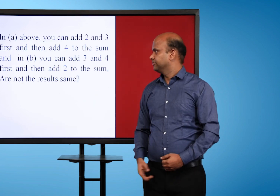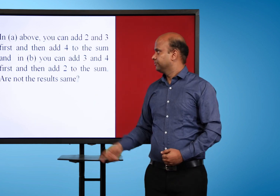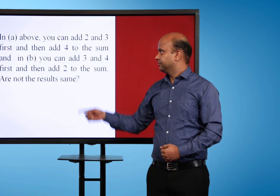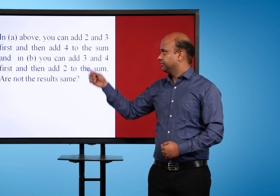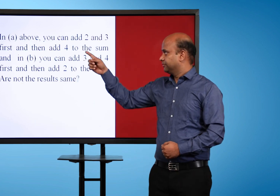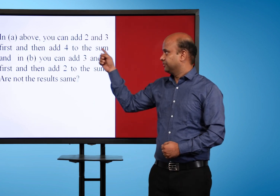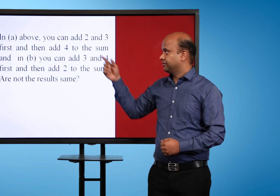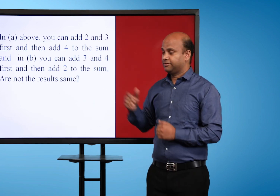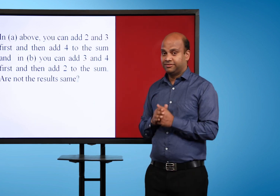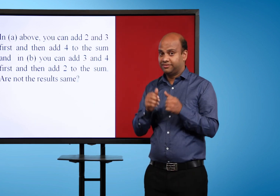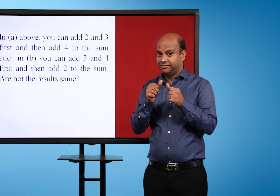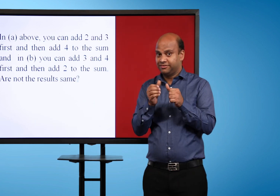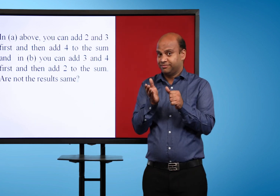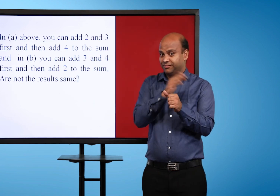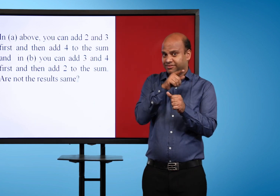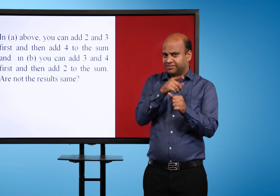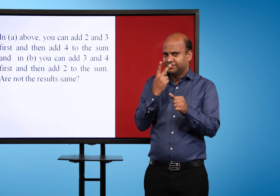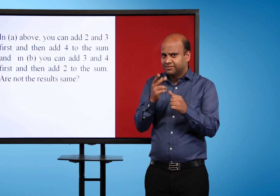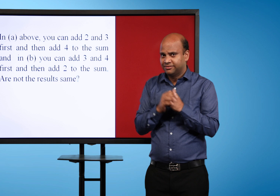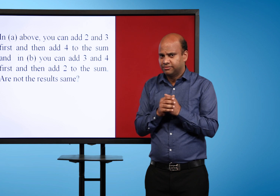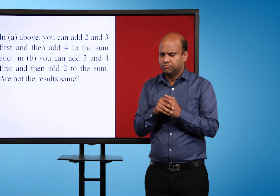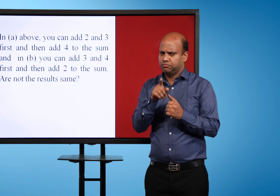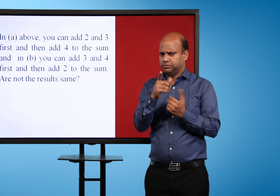In A above, you can add